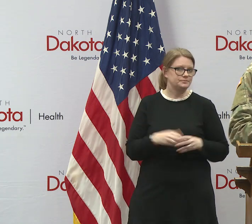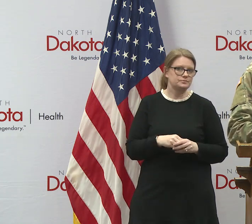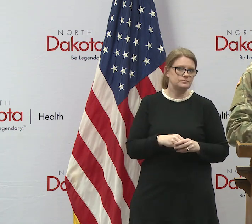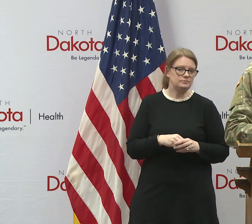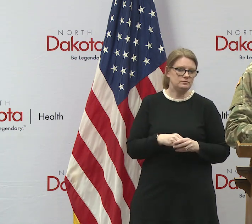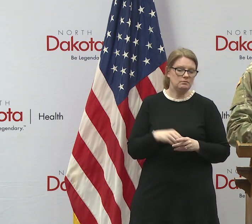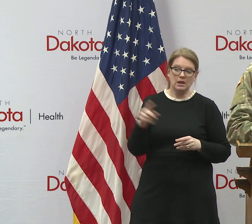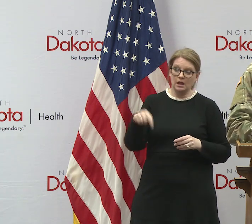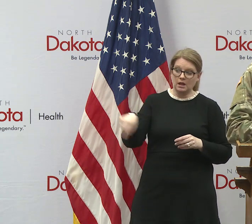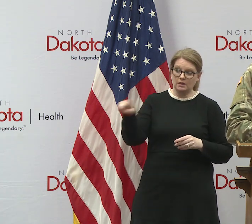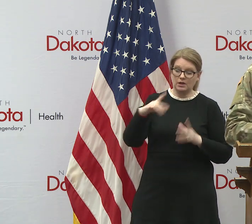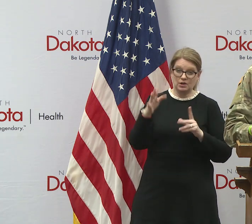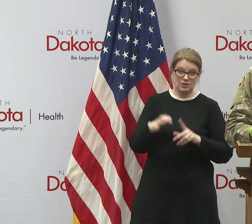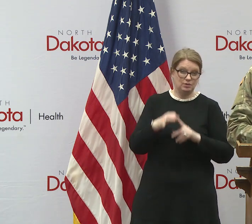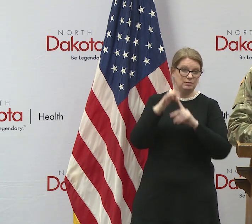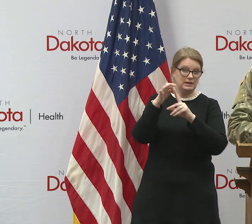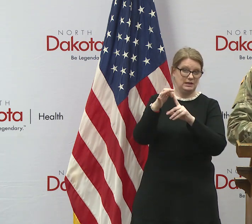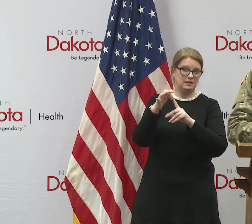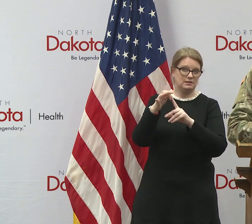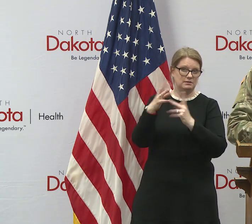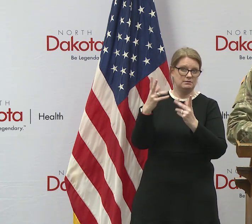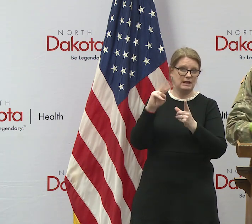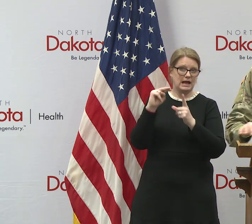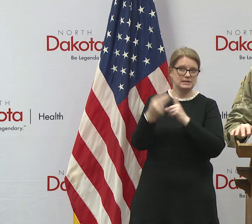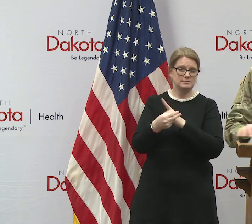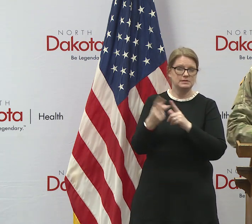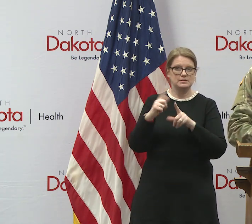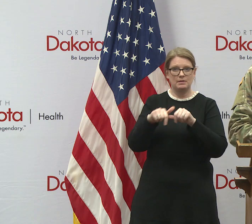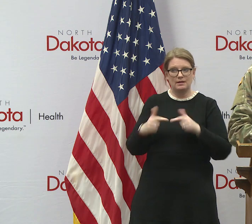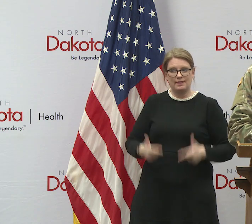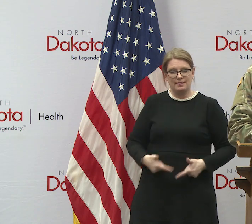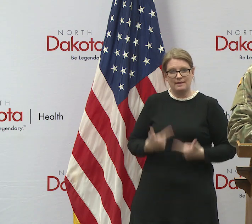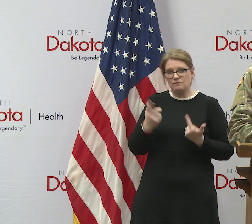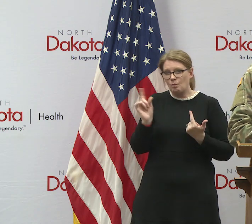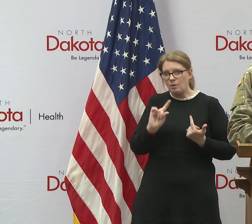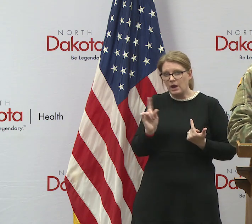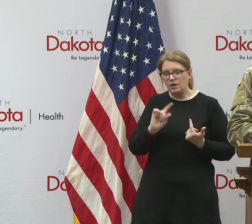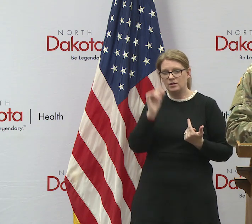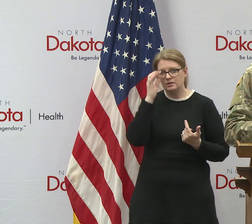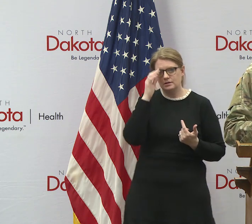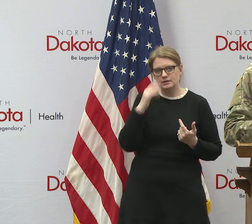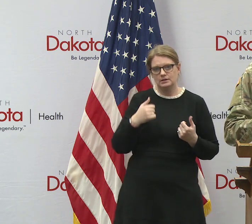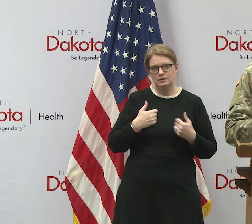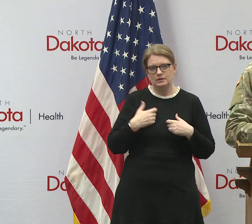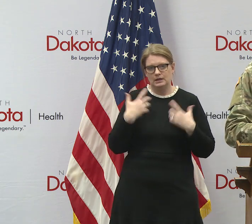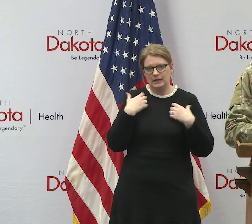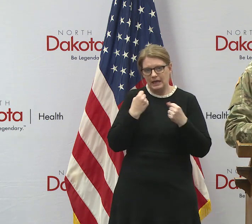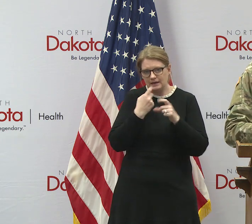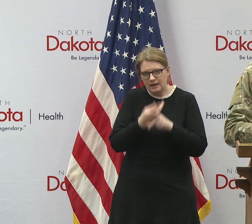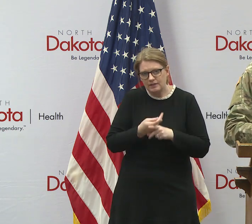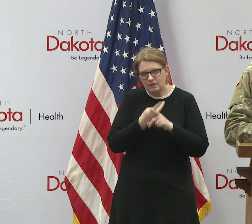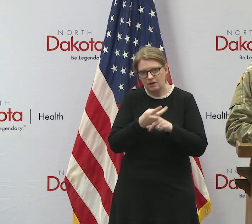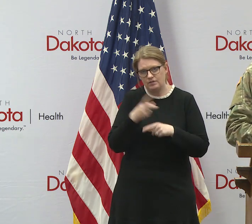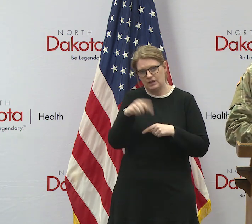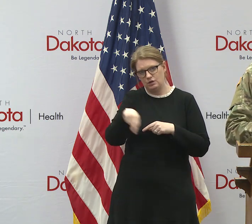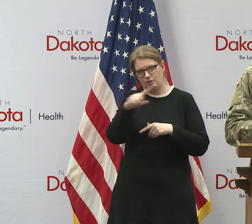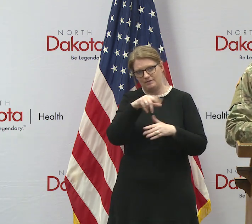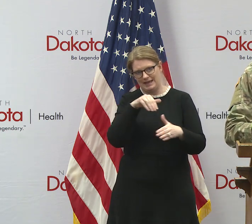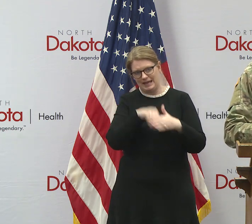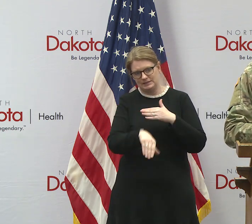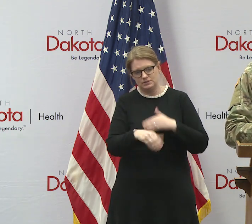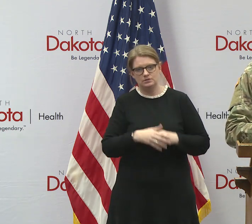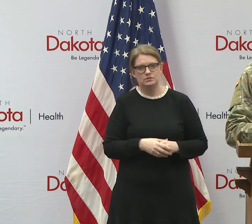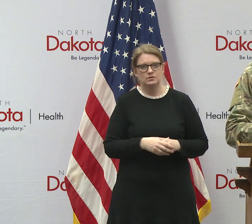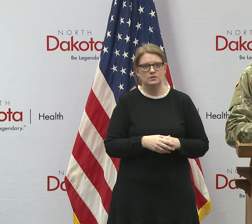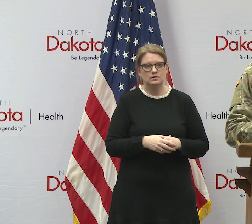unique aspects to this response depending on where you live and the health care that you have access to. We've